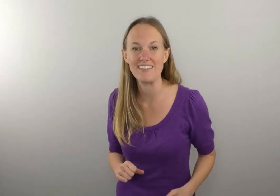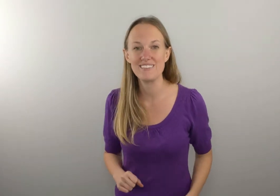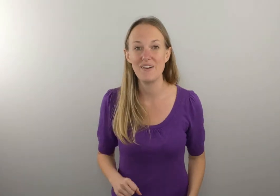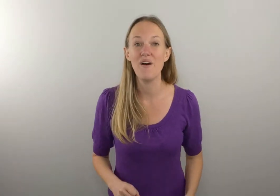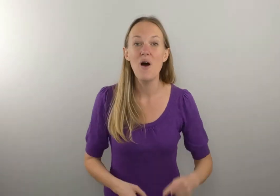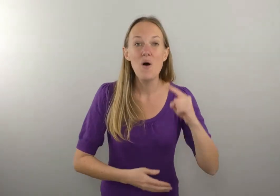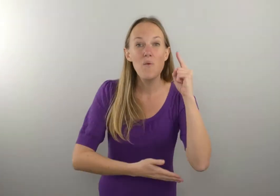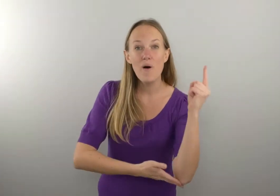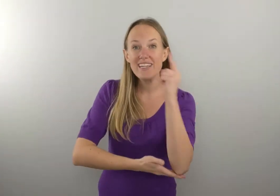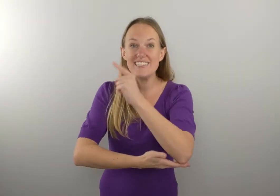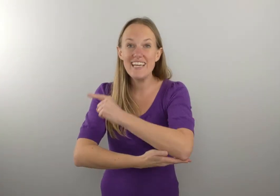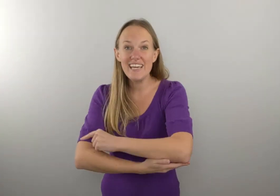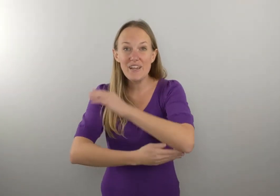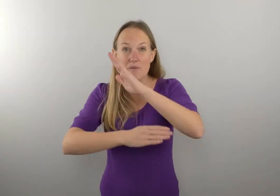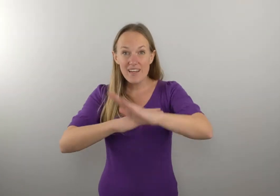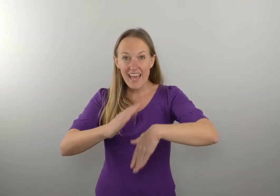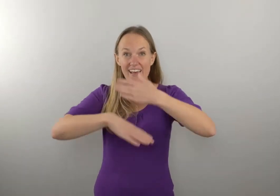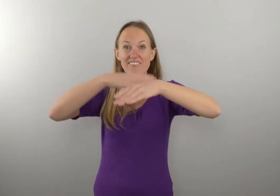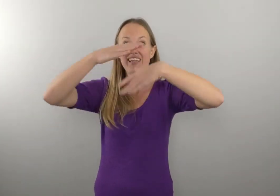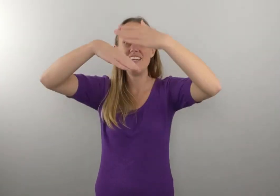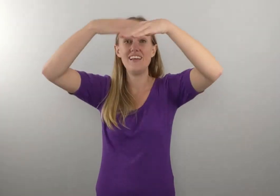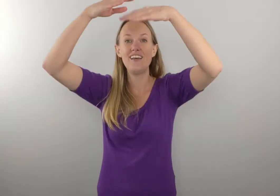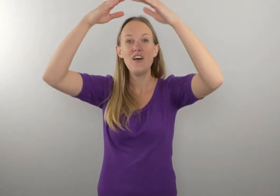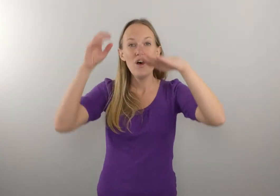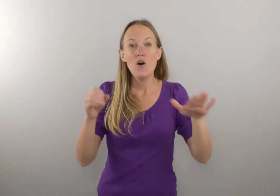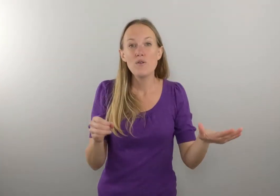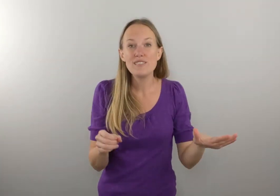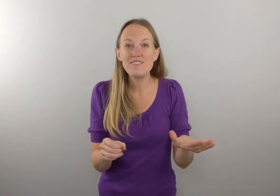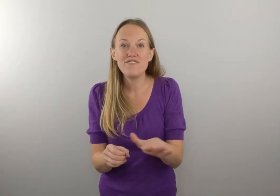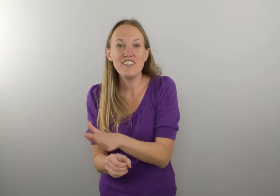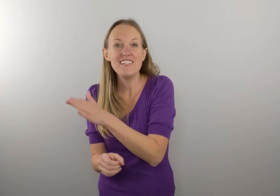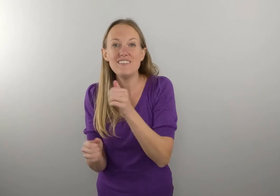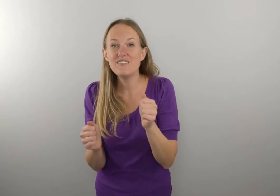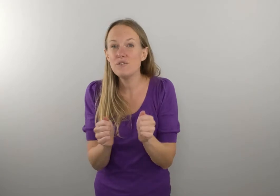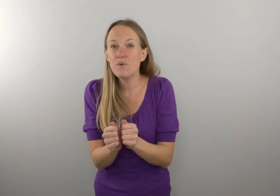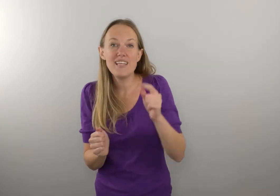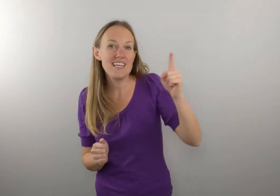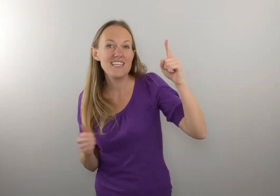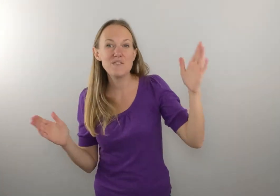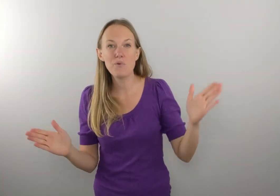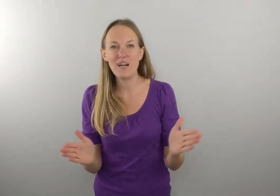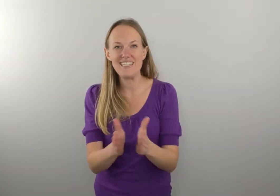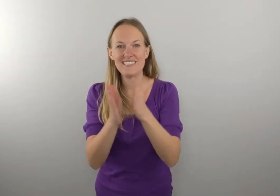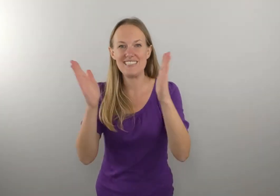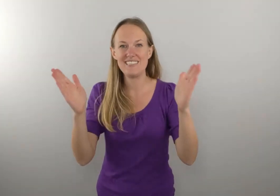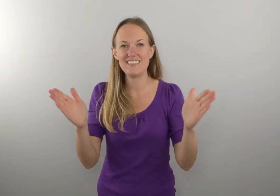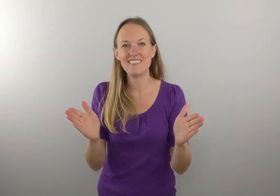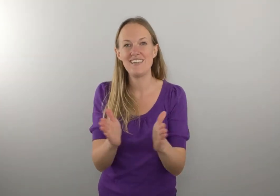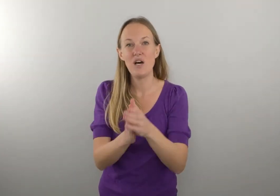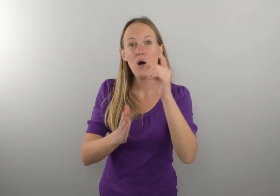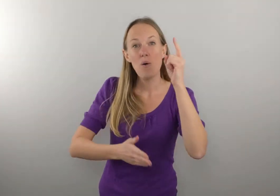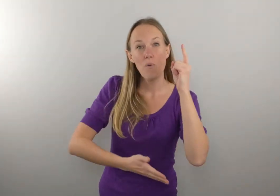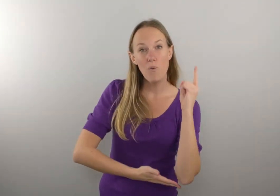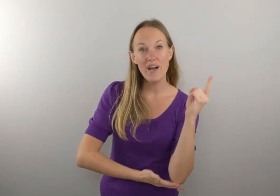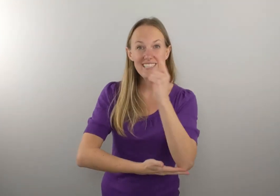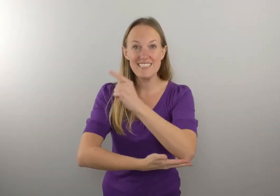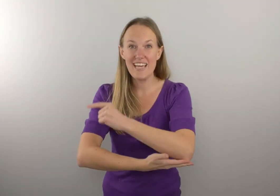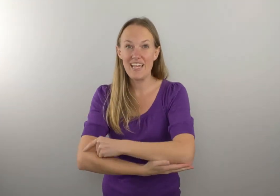so one day when heaven was filled with his praises, one day